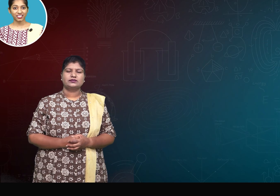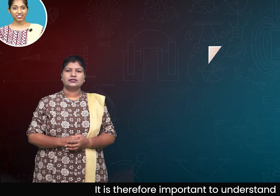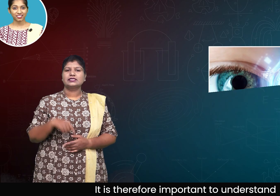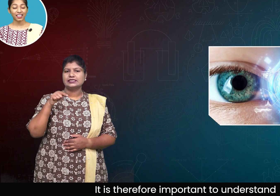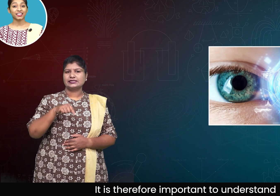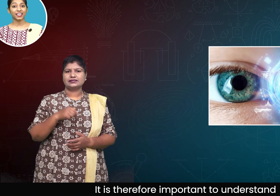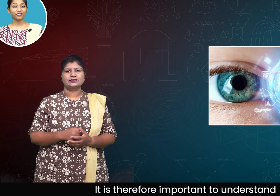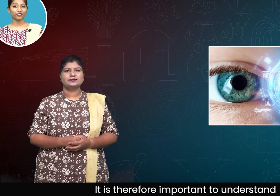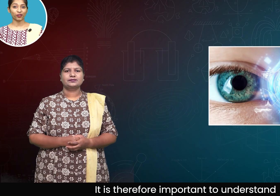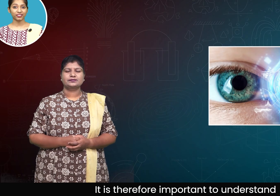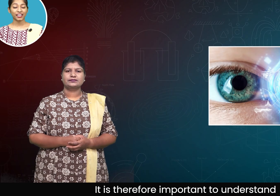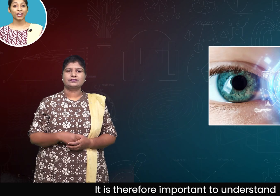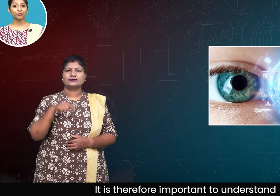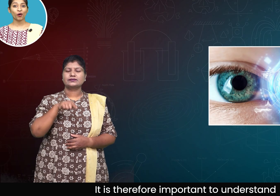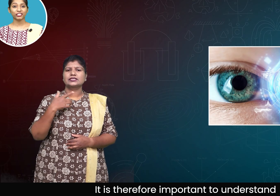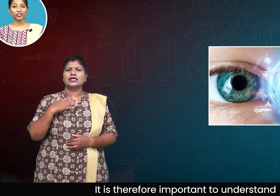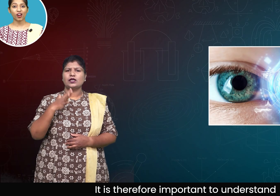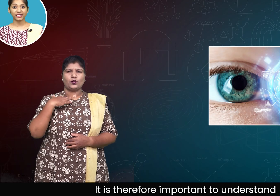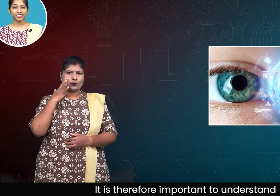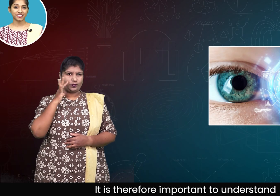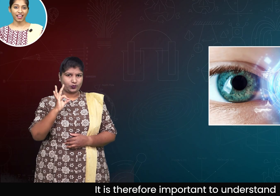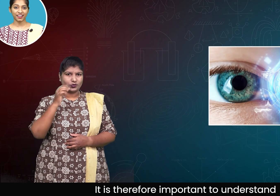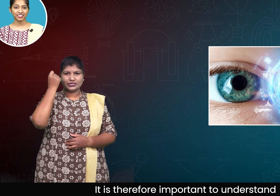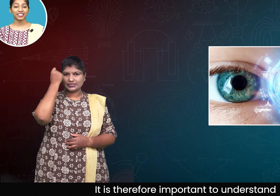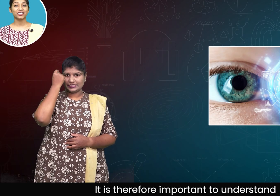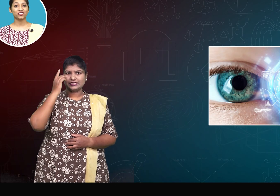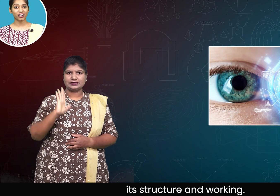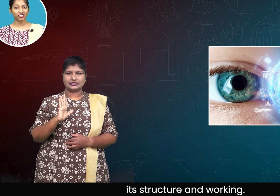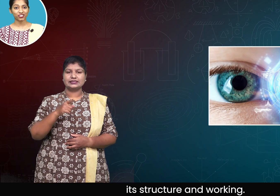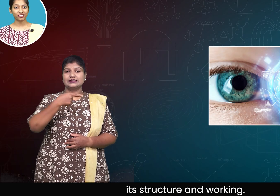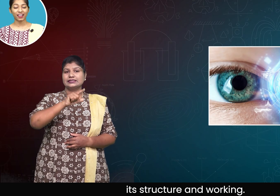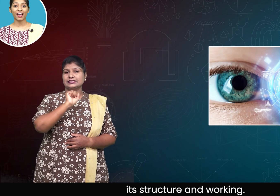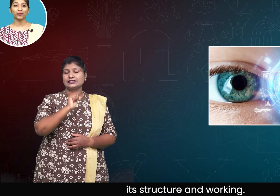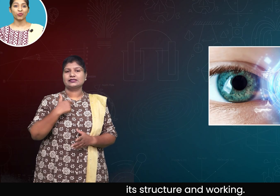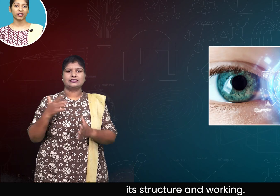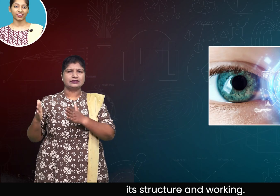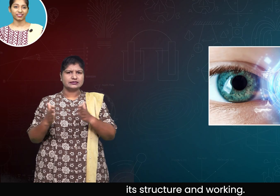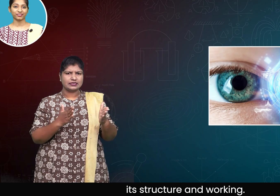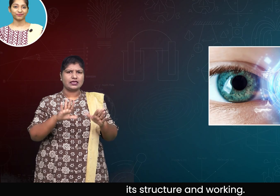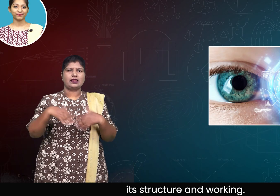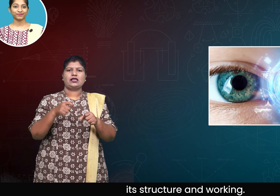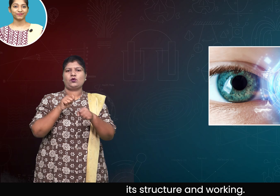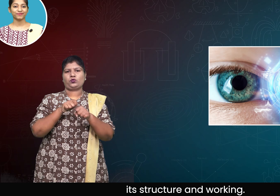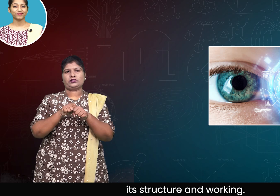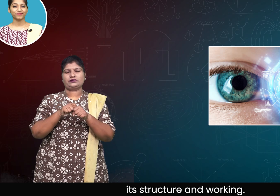It is therefore important to understand its structure and working.